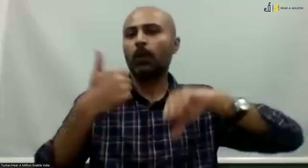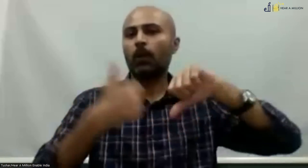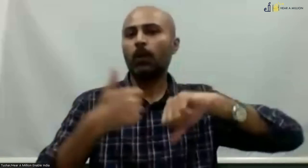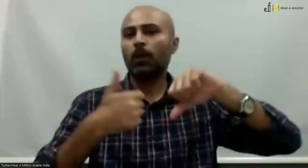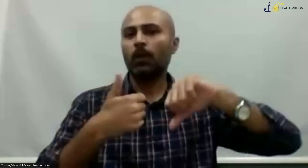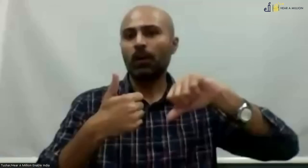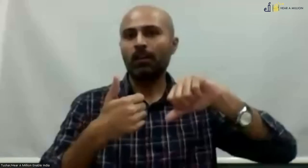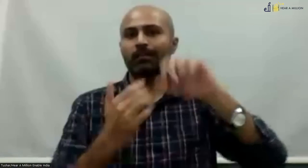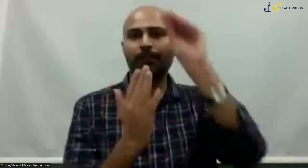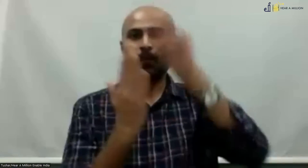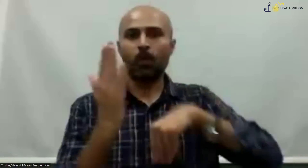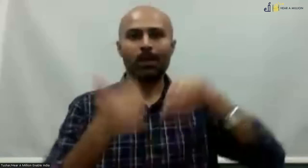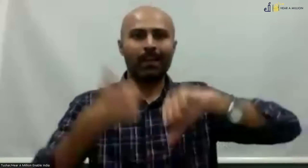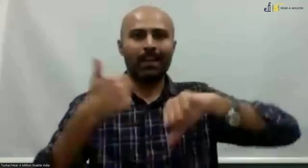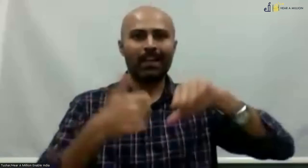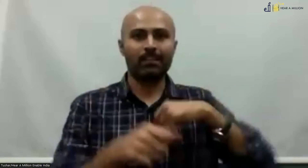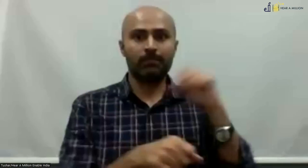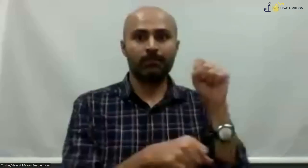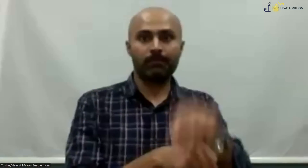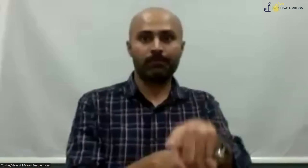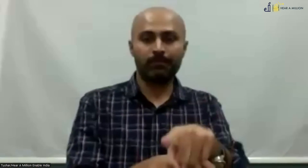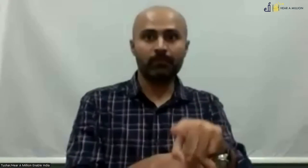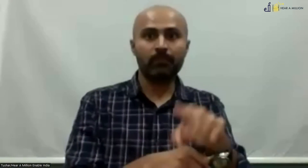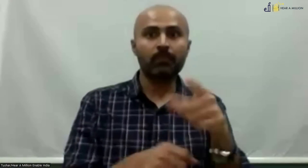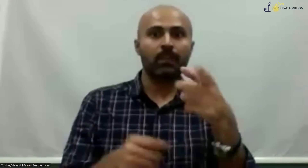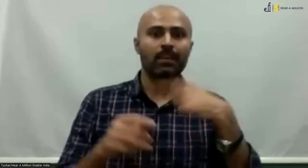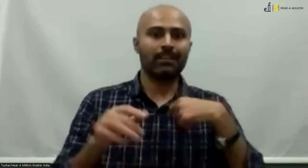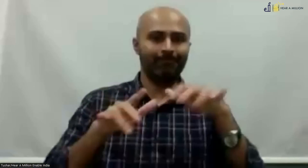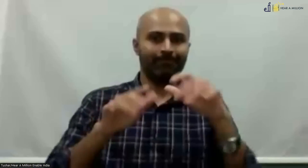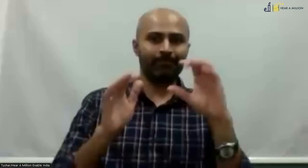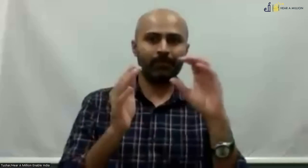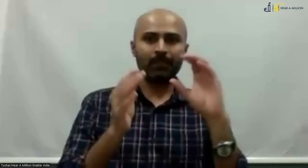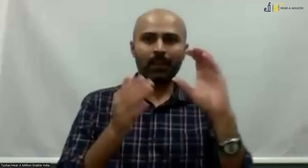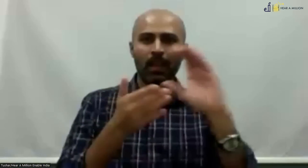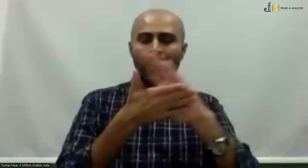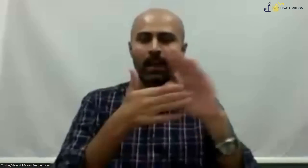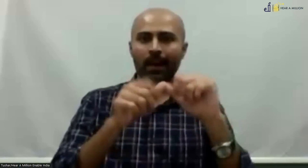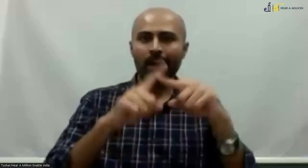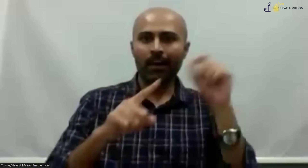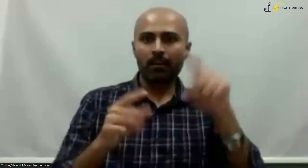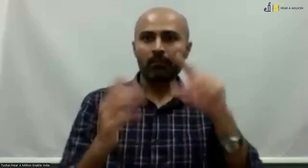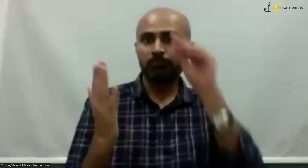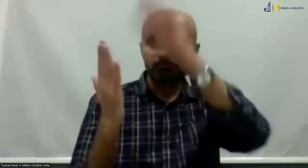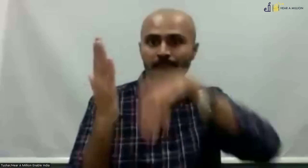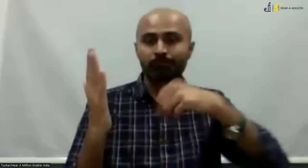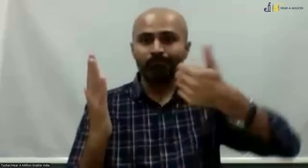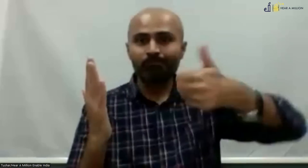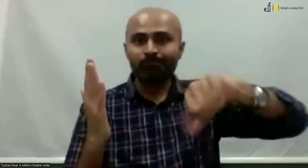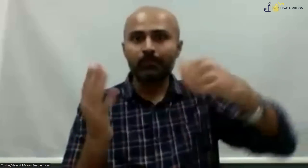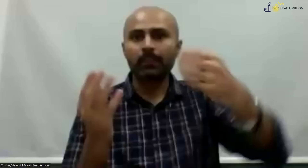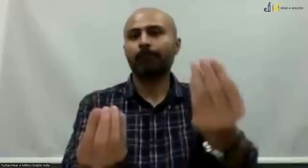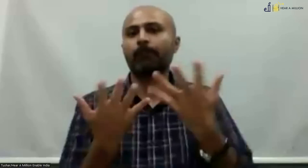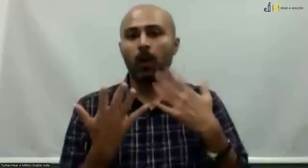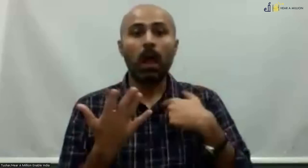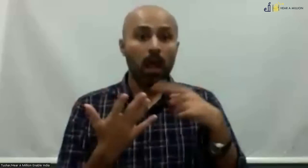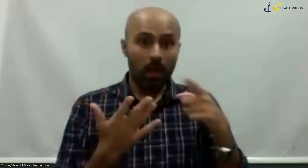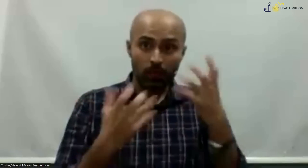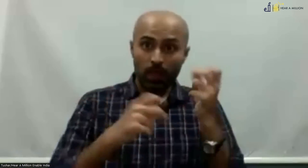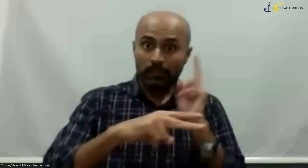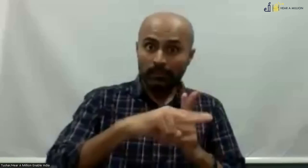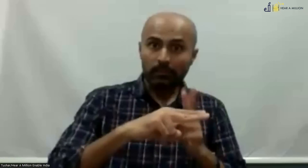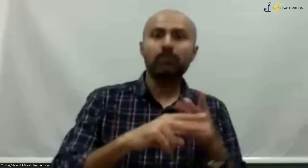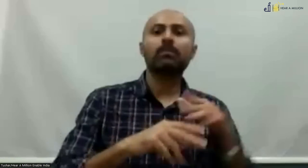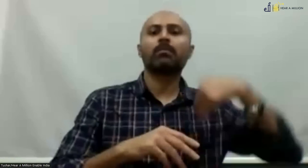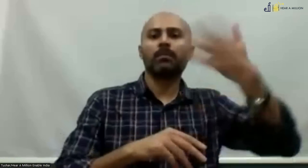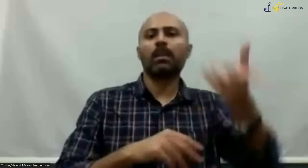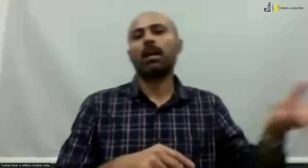session. Please see, there is a link in the chat box, which is the feedback form link. We request everyone to check the chat